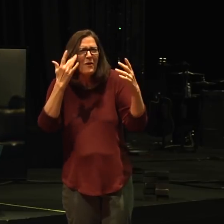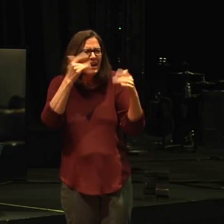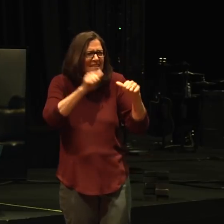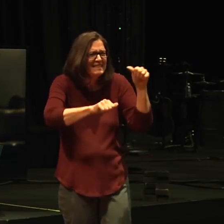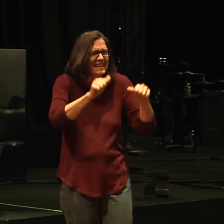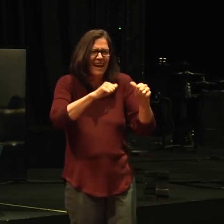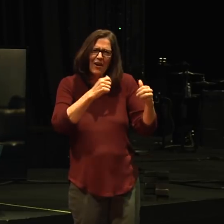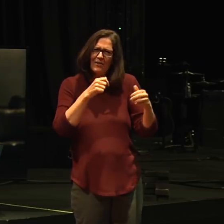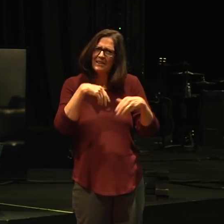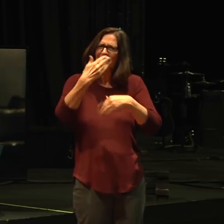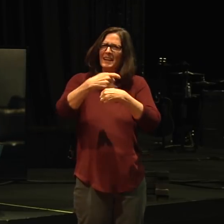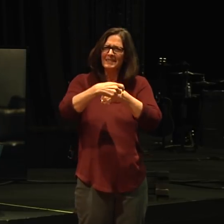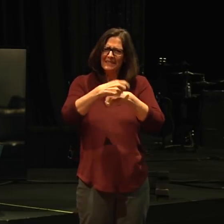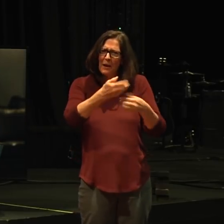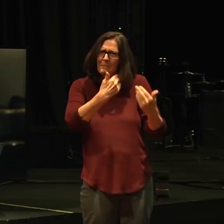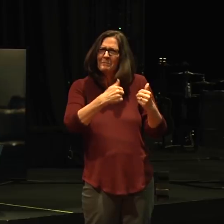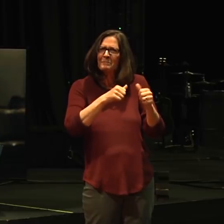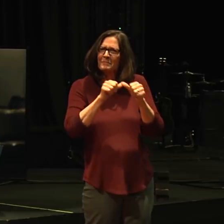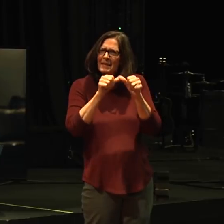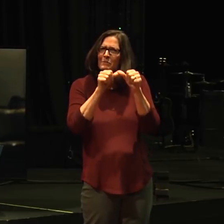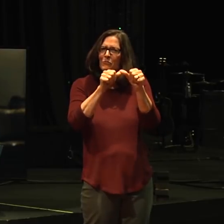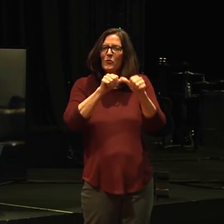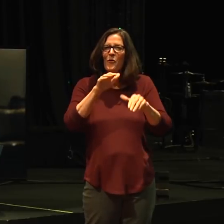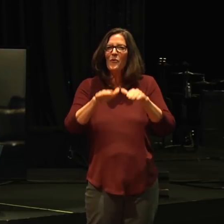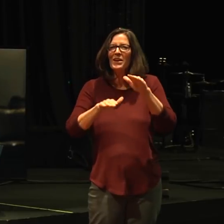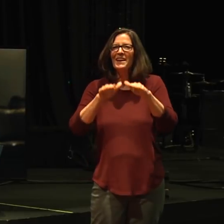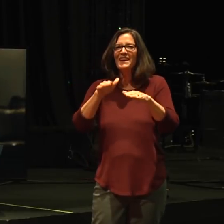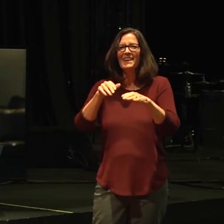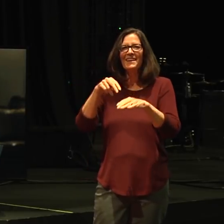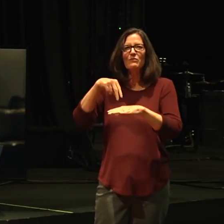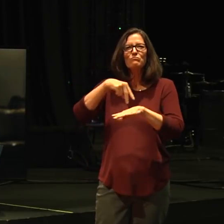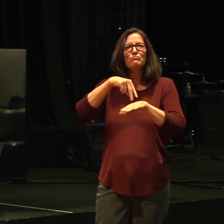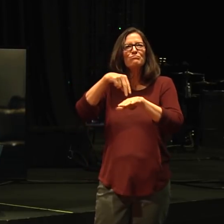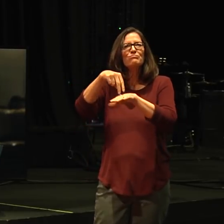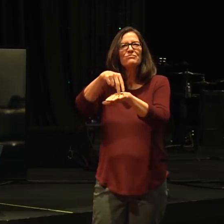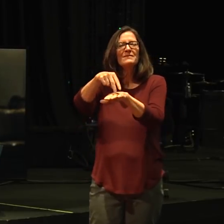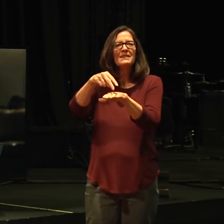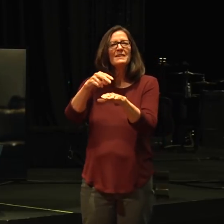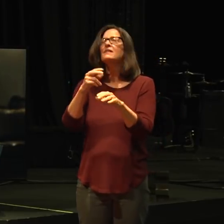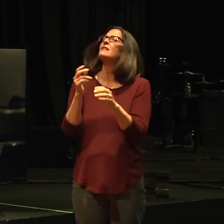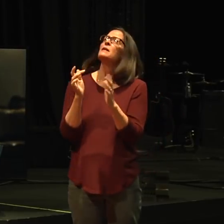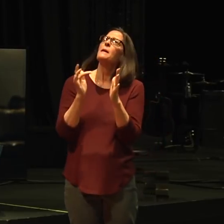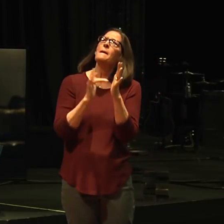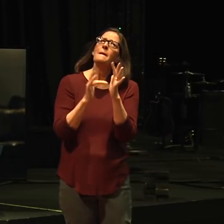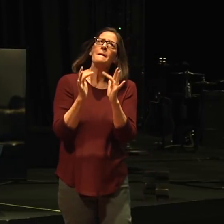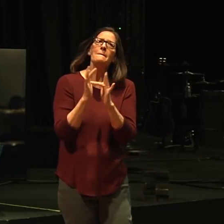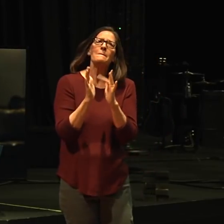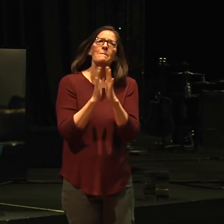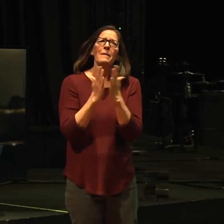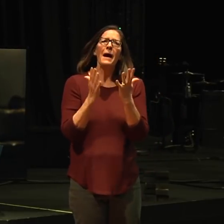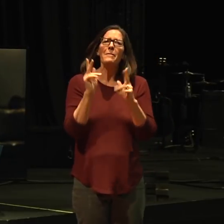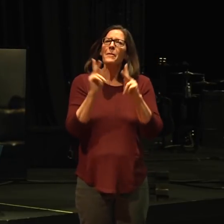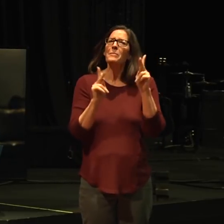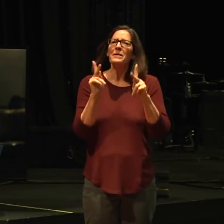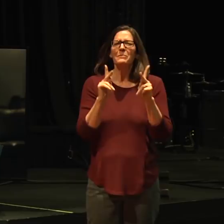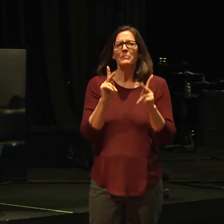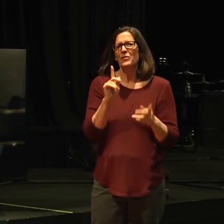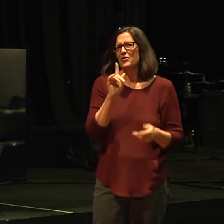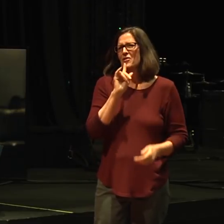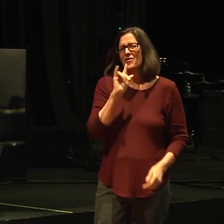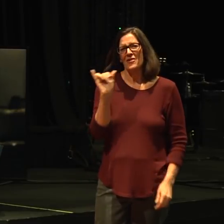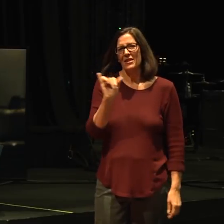time you just got to keep on going. See, Bible people are no different than you and me, really, are